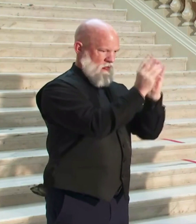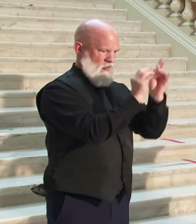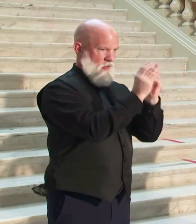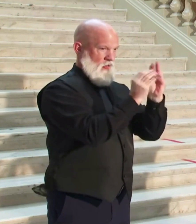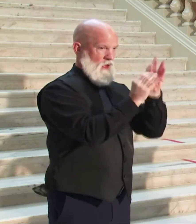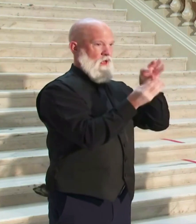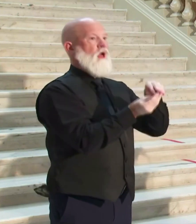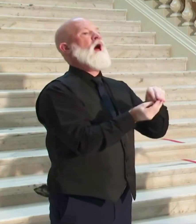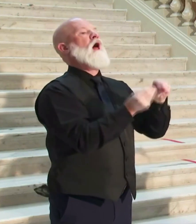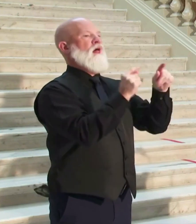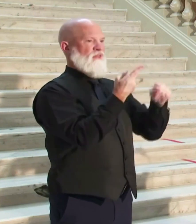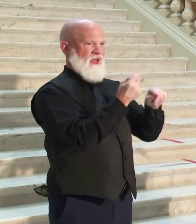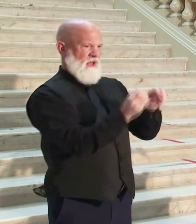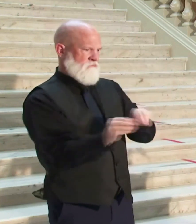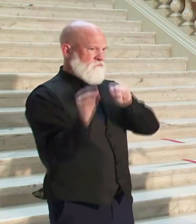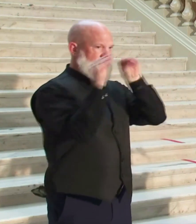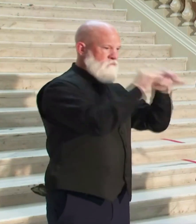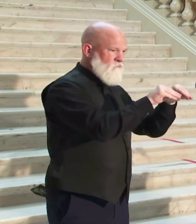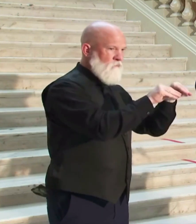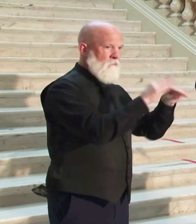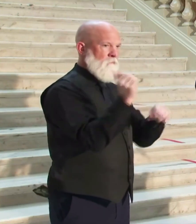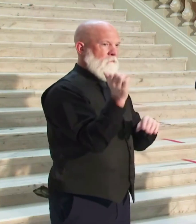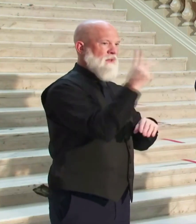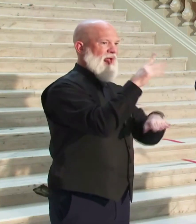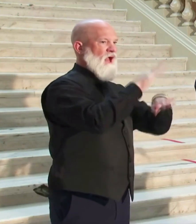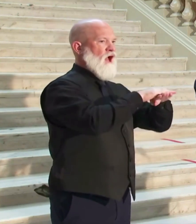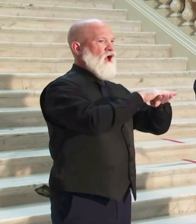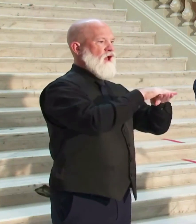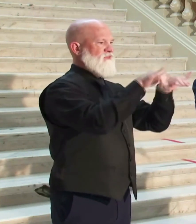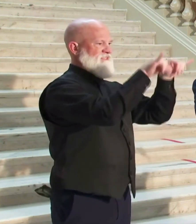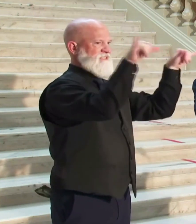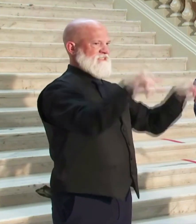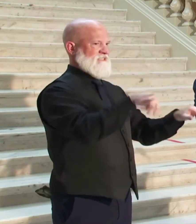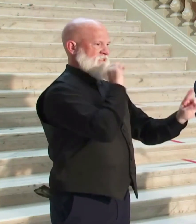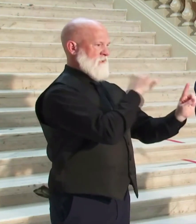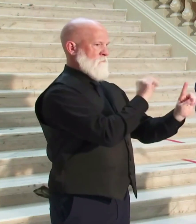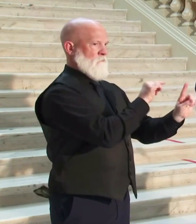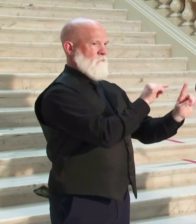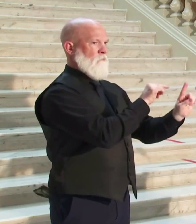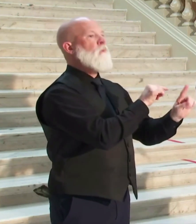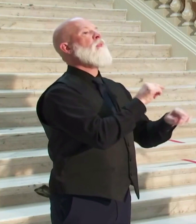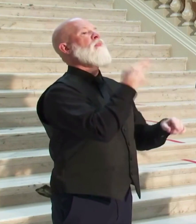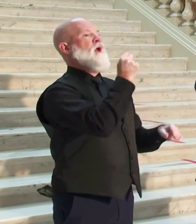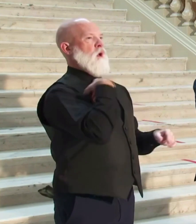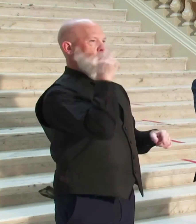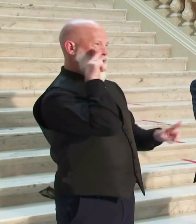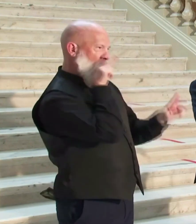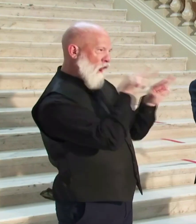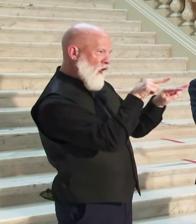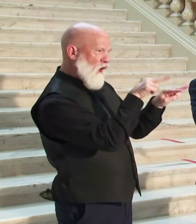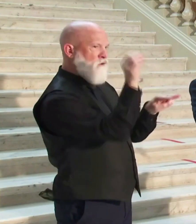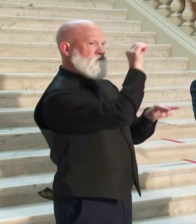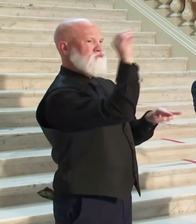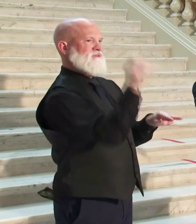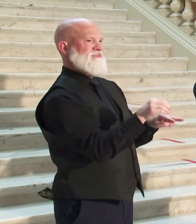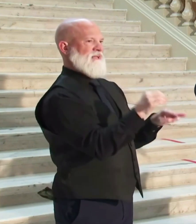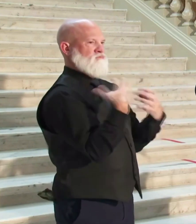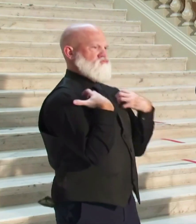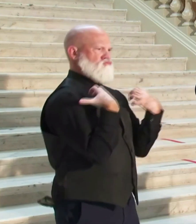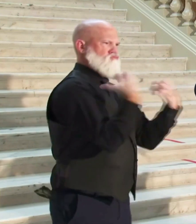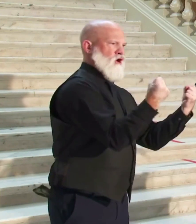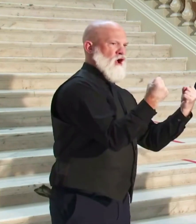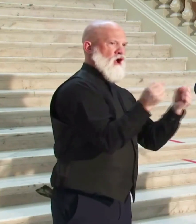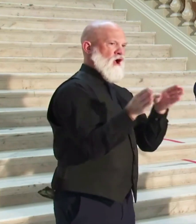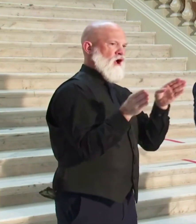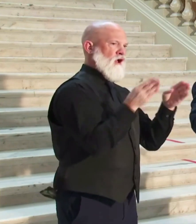the Arlo system, it will give you a percentage of confidence that the outcome is correct. So that's how that works. And if it doesn't get to